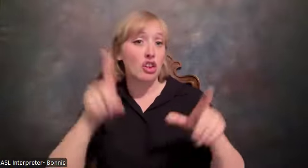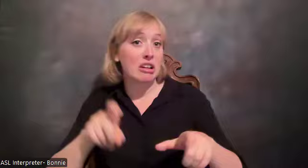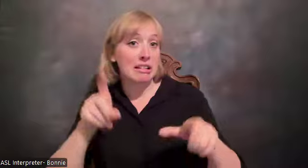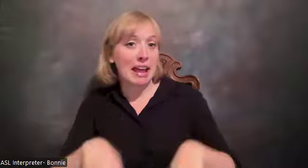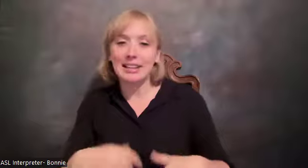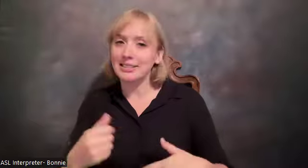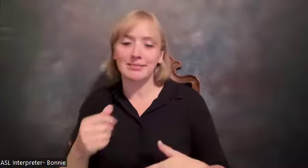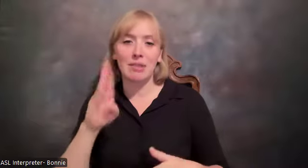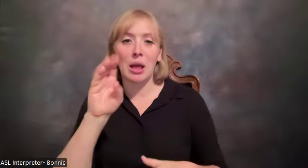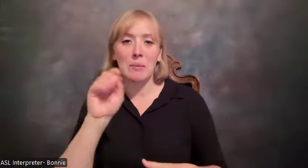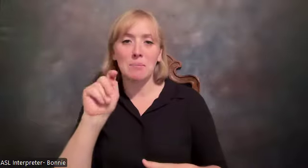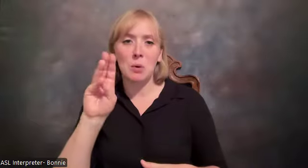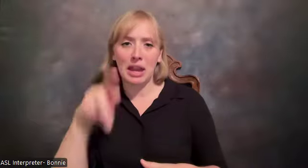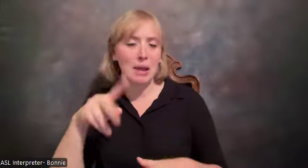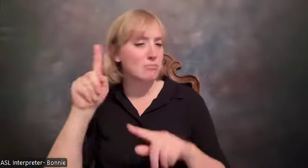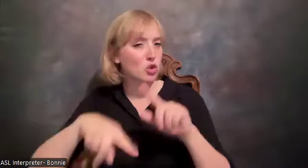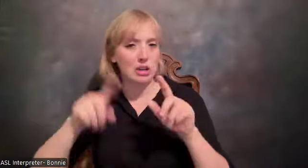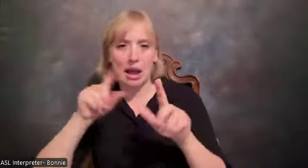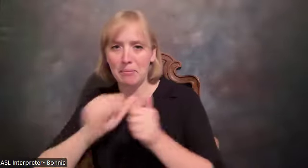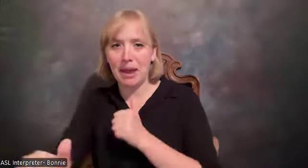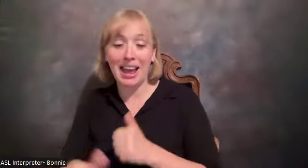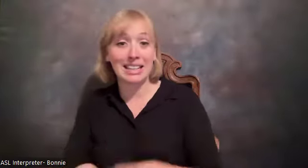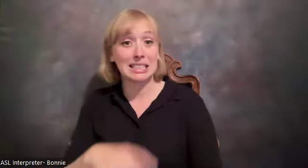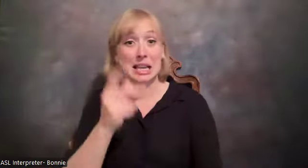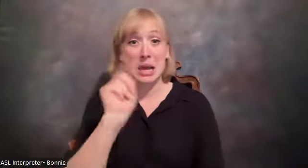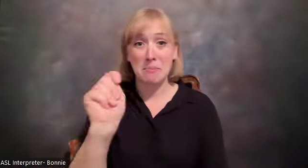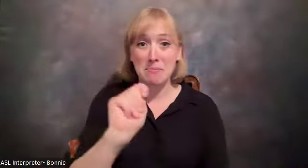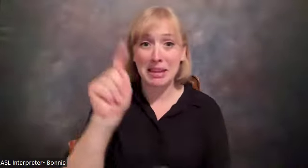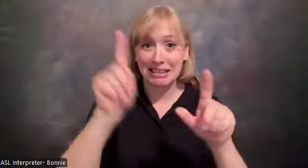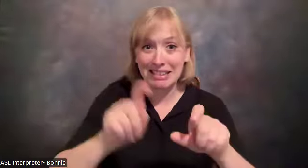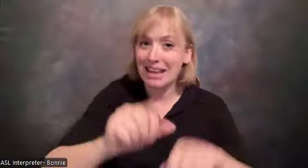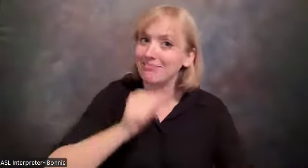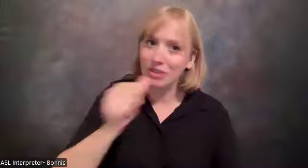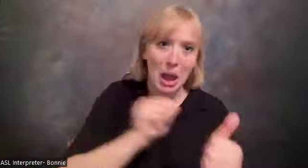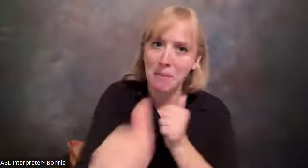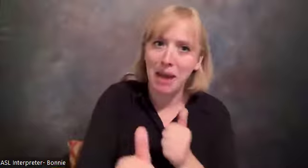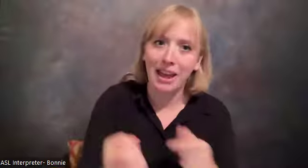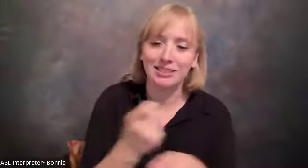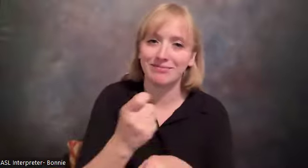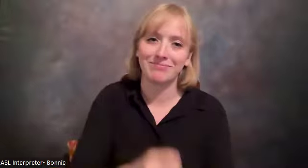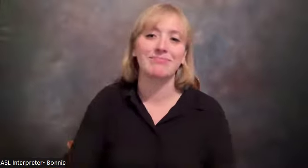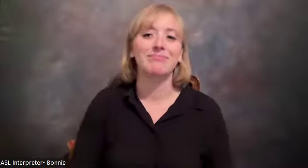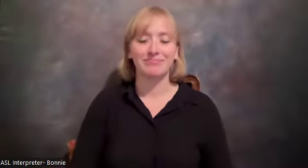not pass that particular test. That test is called a urinalysis test, is what they call that.